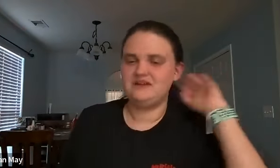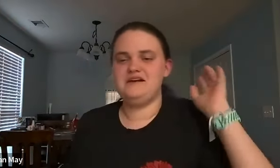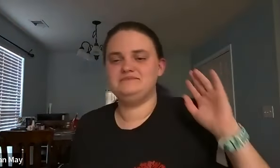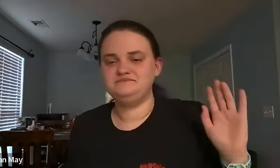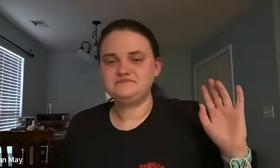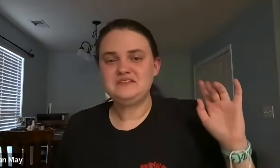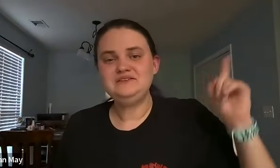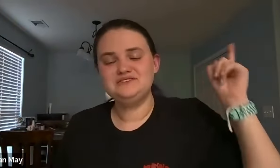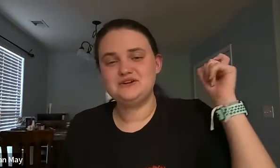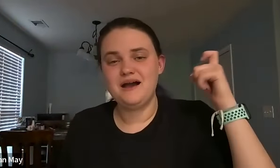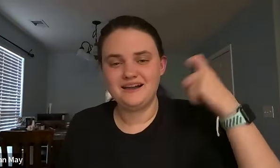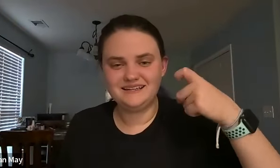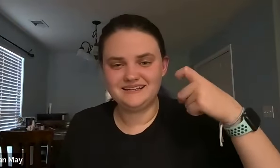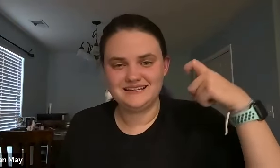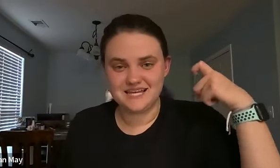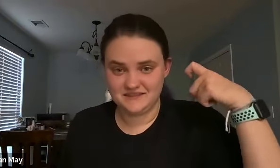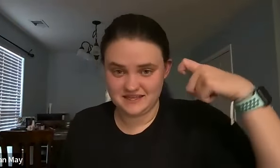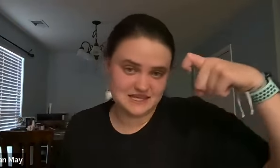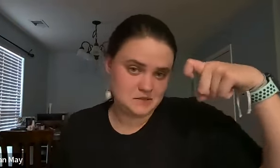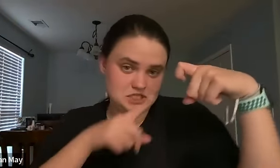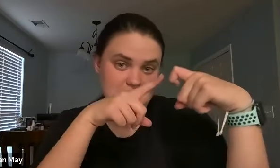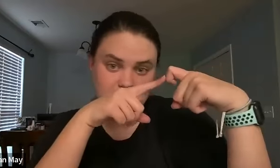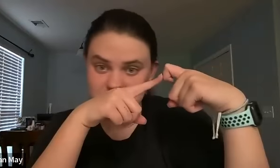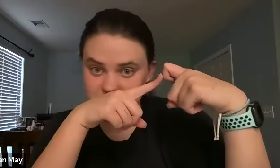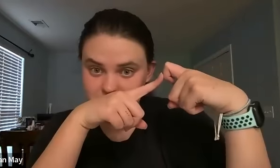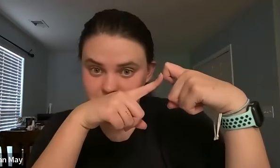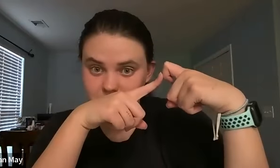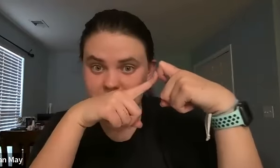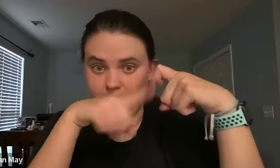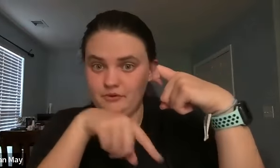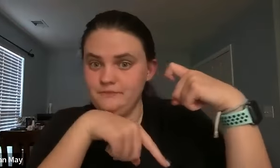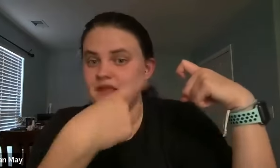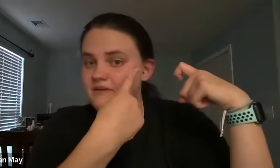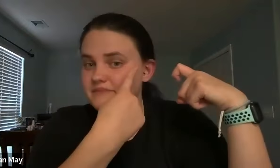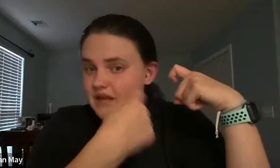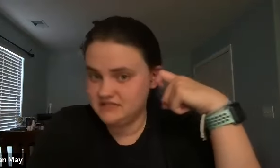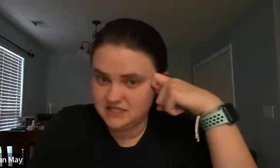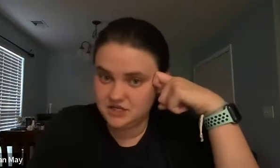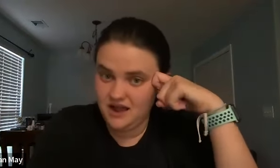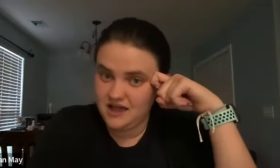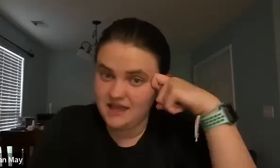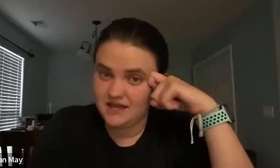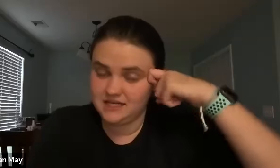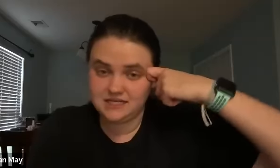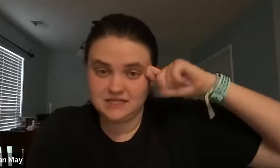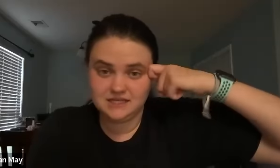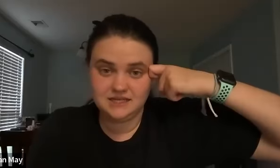Okay. So onion is like that same shape we do with apple, but now it's next to your eye. Onion.